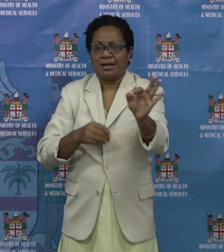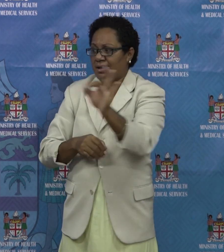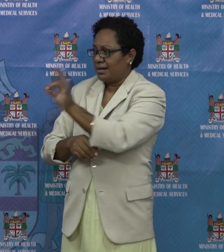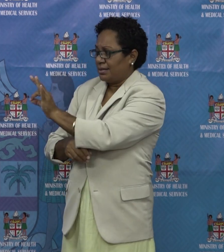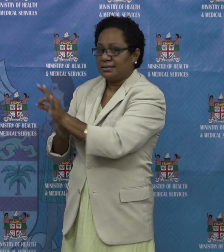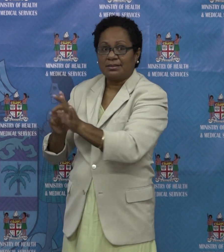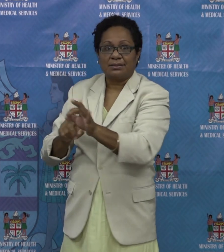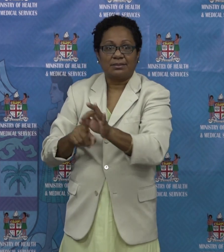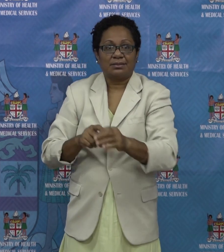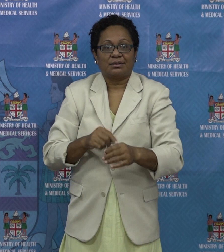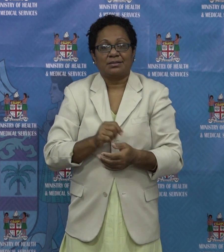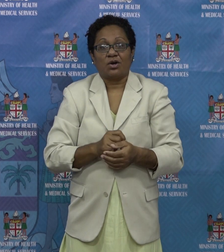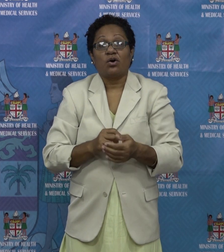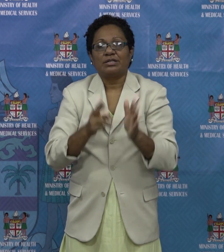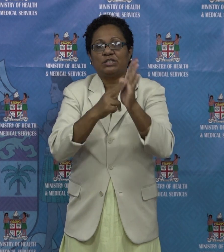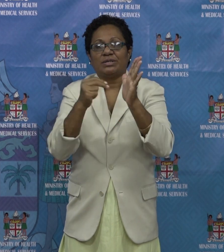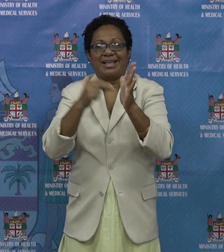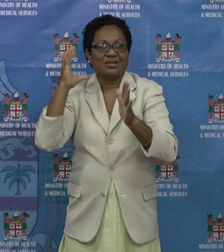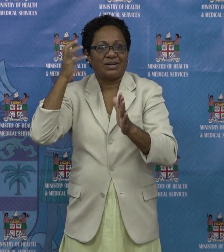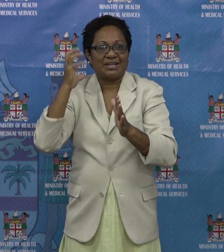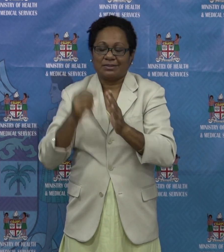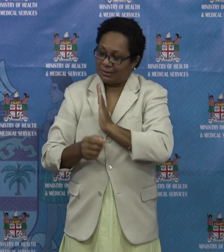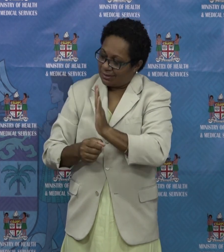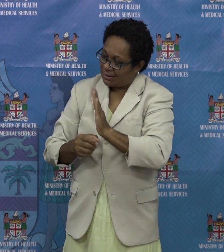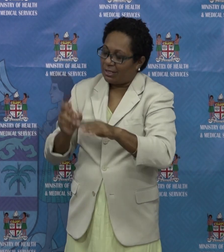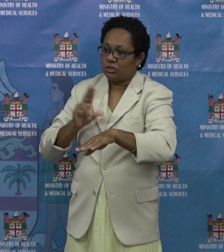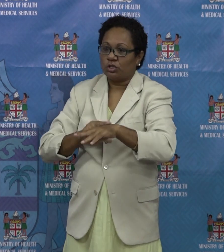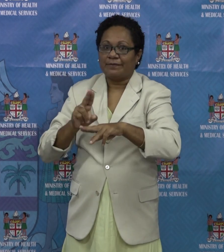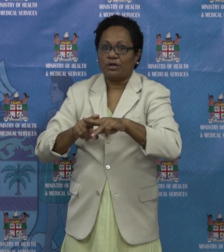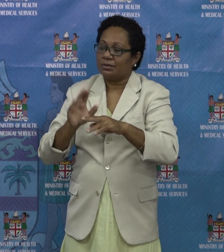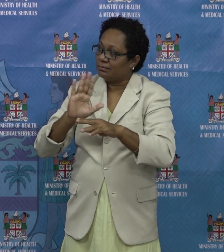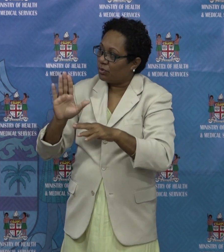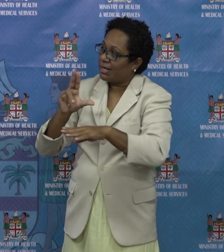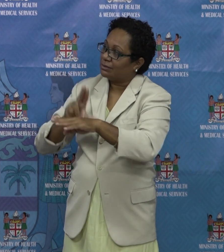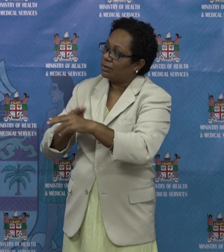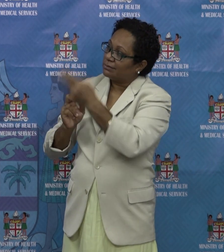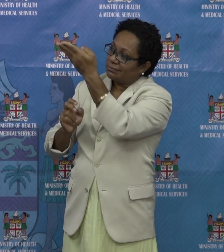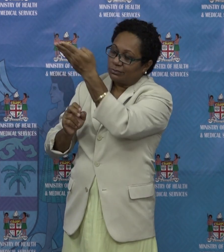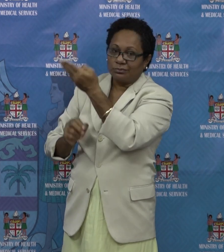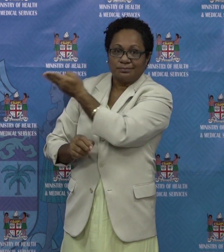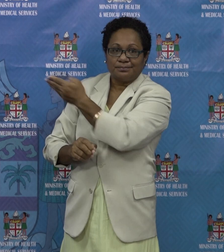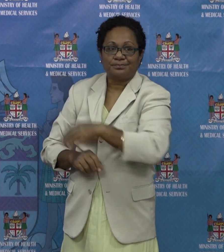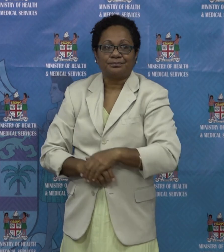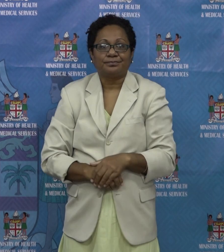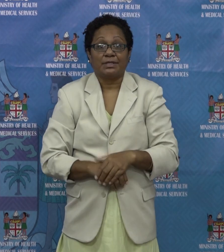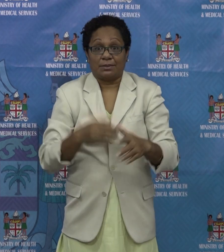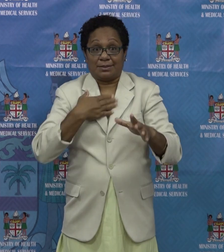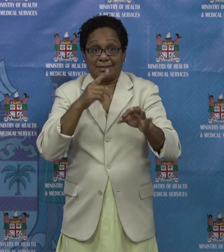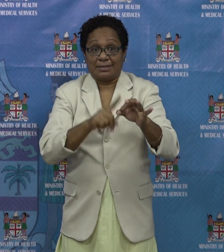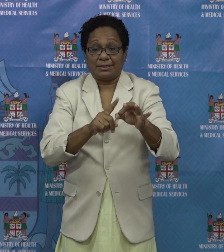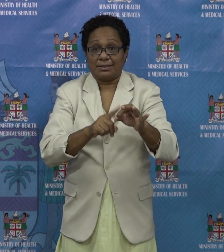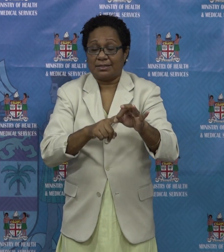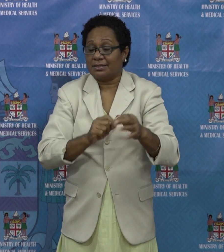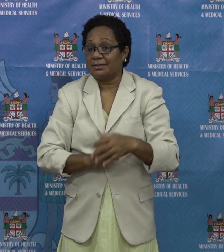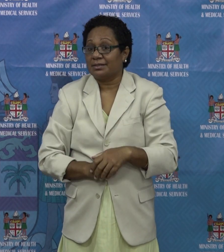Thank you, Risti. Bulavanaka, Dr. Fong, Bula, Dr. Alisha, and Dr. Tunrabu. My question tonight is